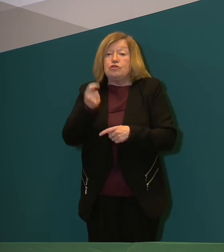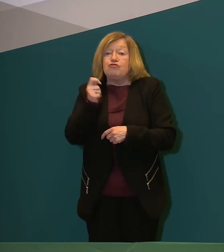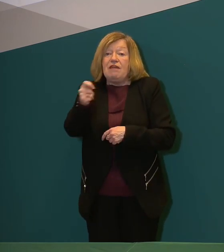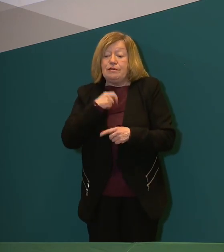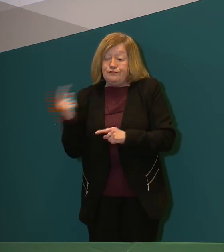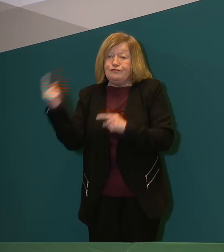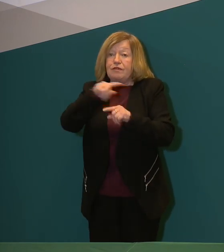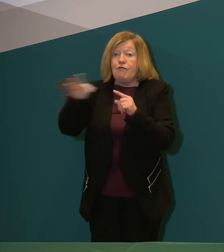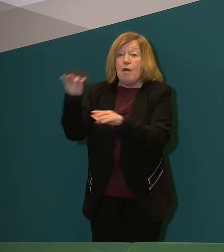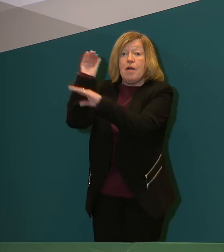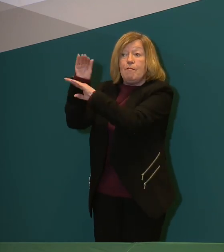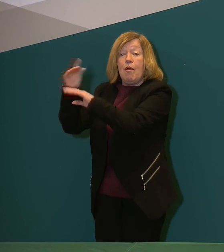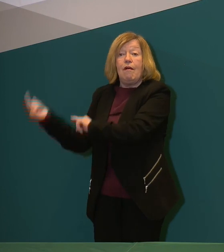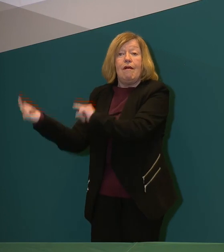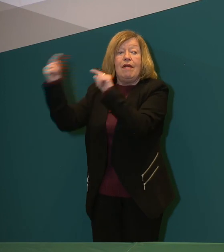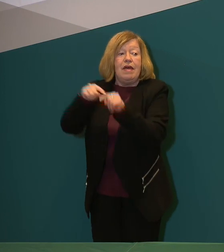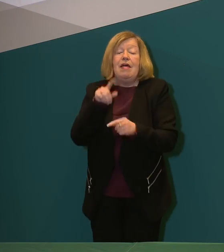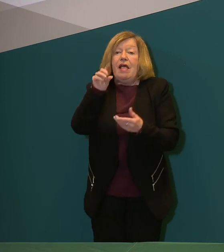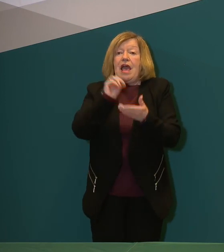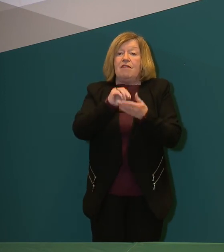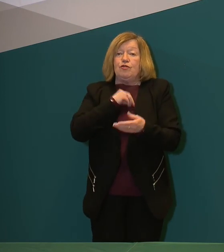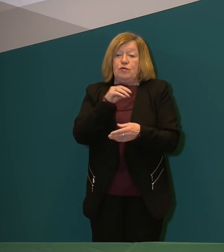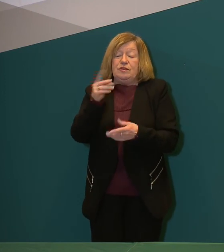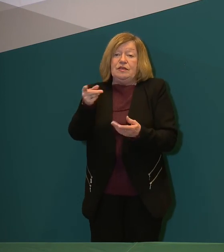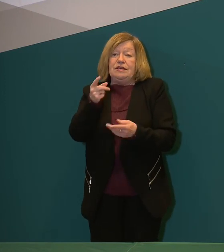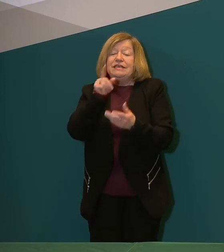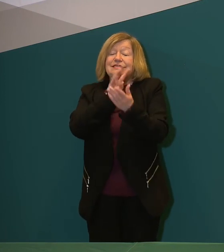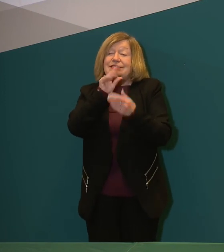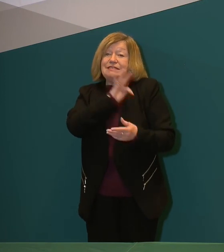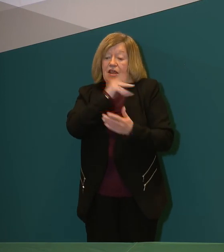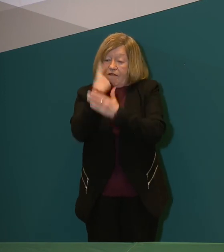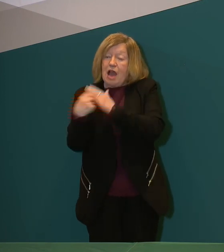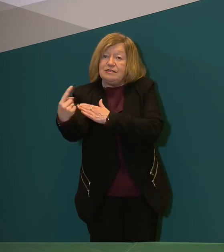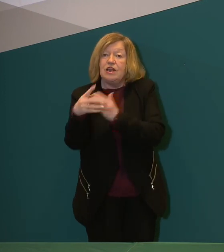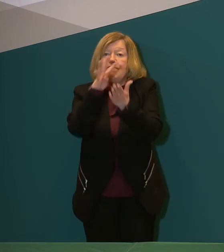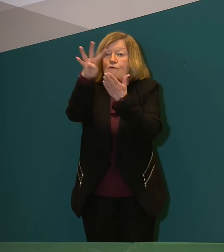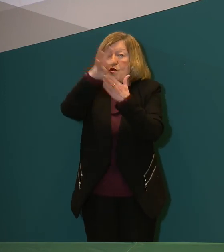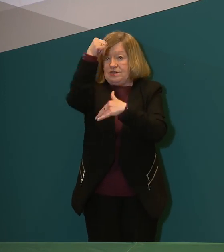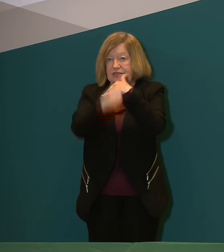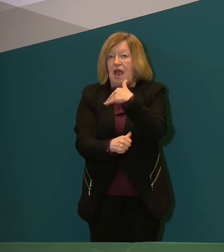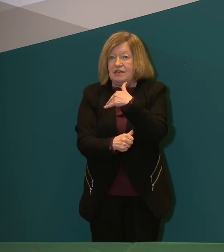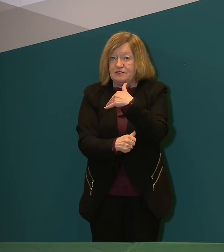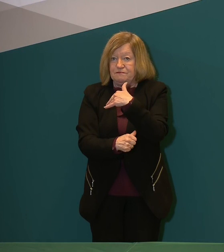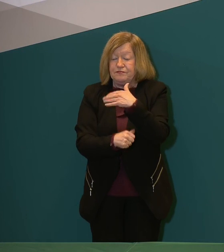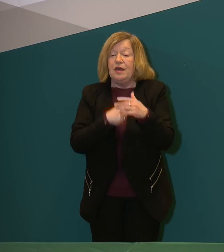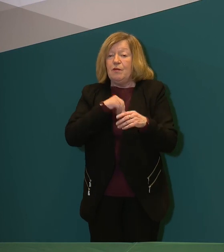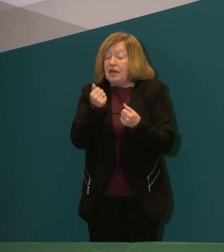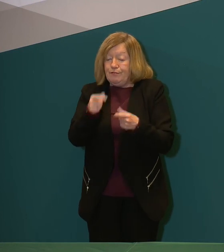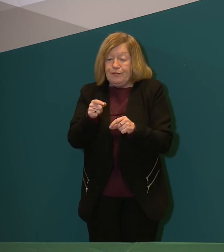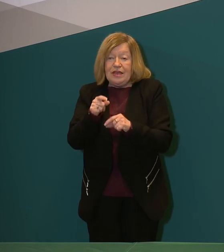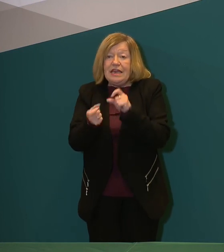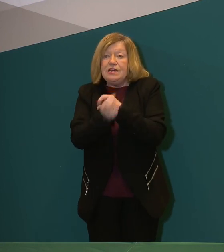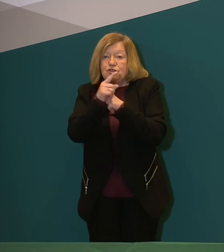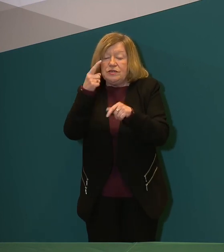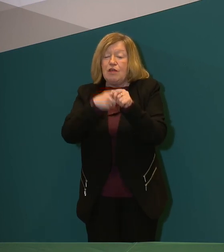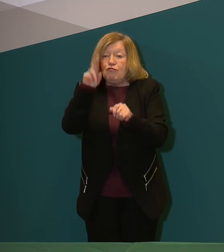the island from overseas subjects themselves to a 14-day self-quarantine period. And we'll keep the whole issue